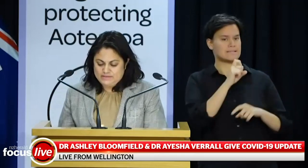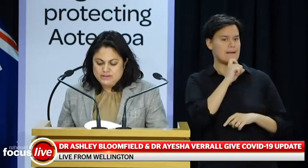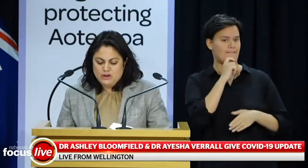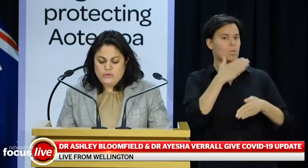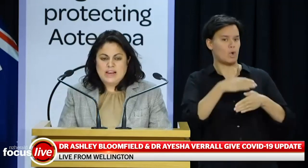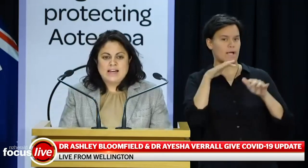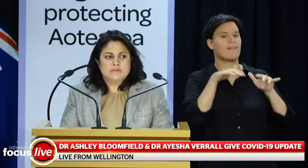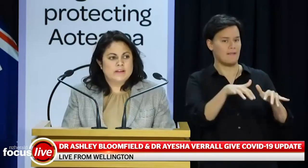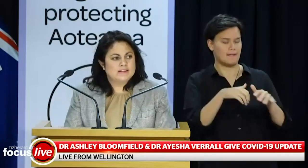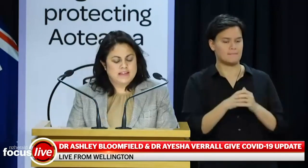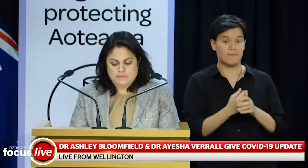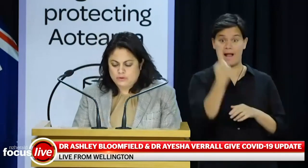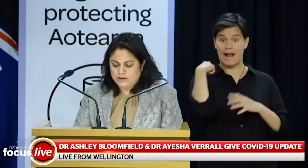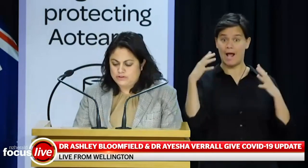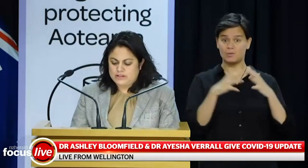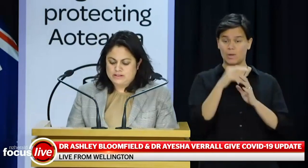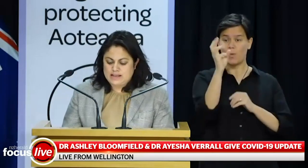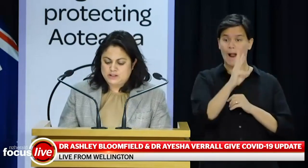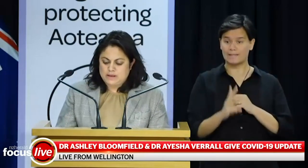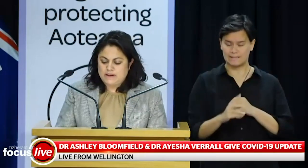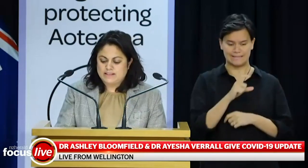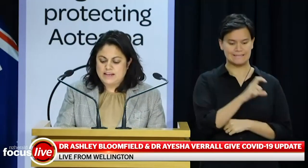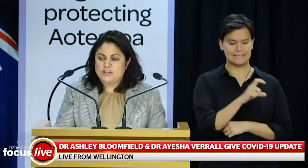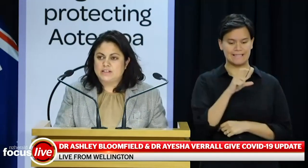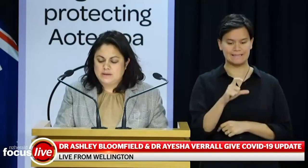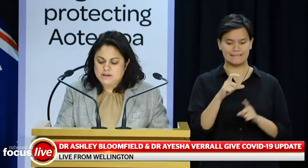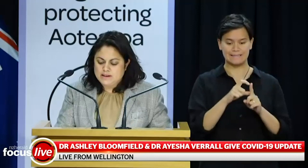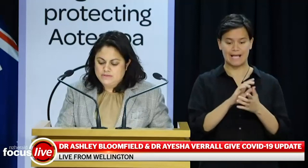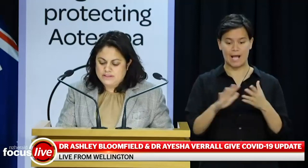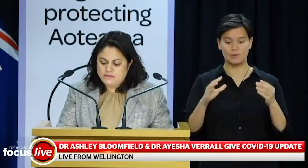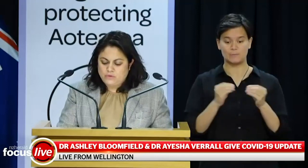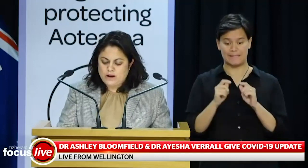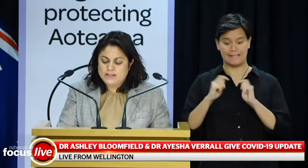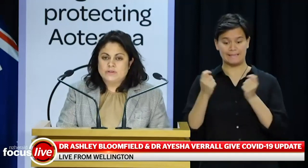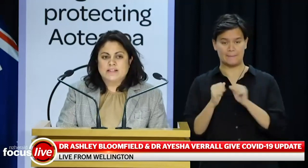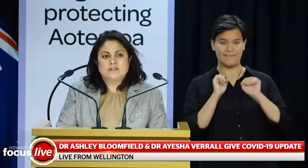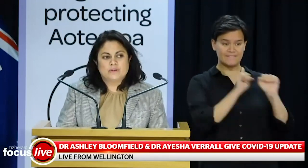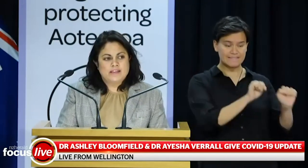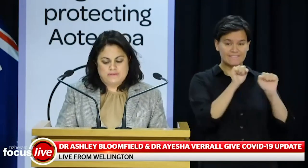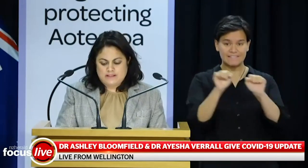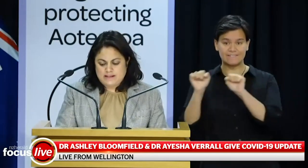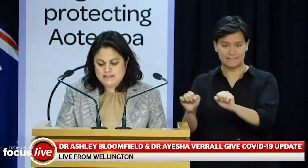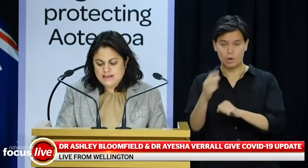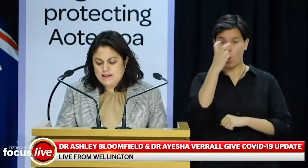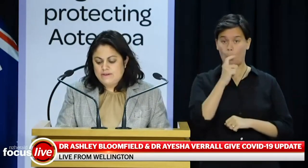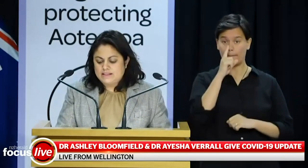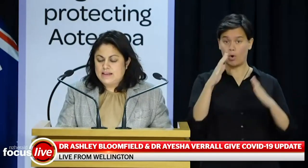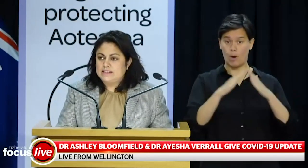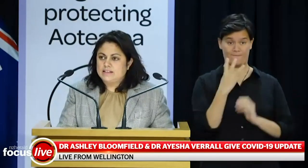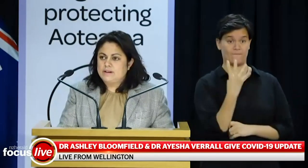in Wellington, where last week the Capital and Coast DHB vaccination team visited 4 aged residential care